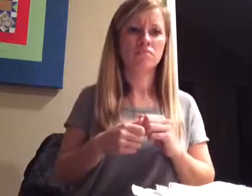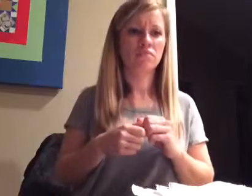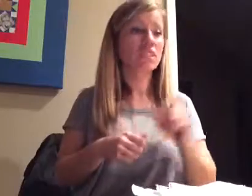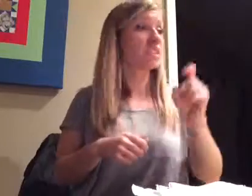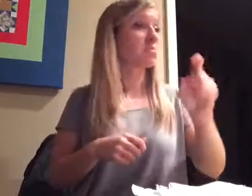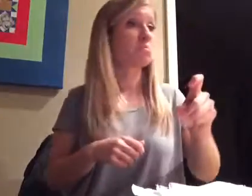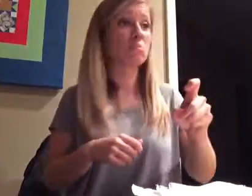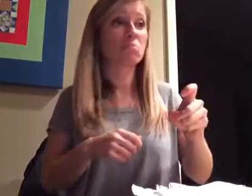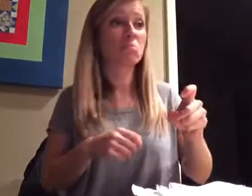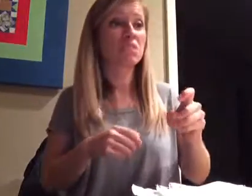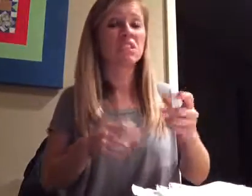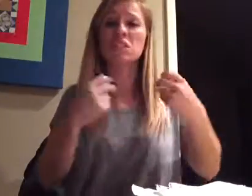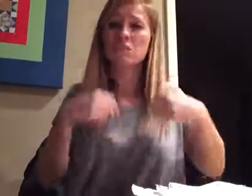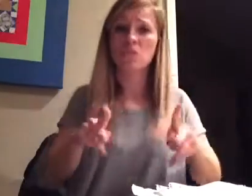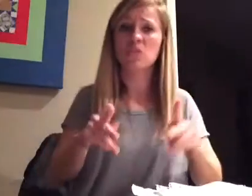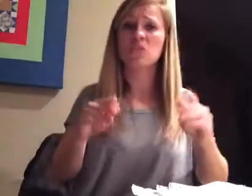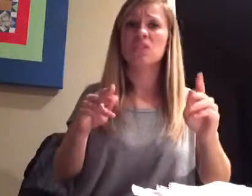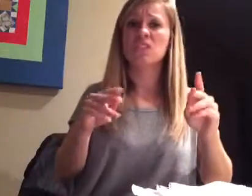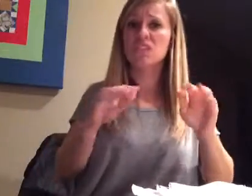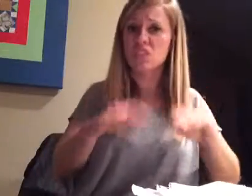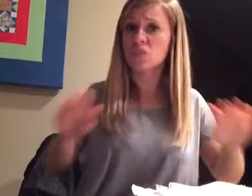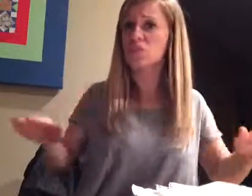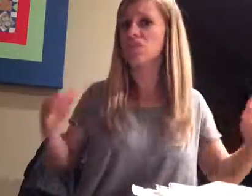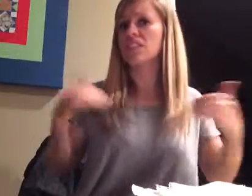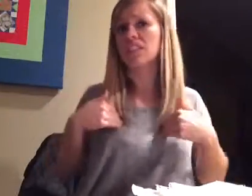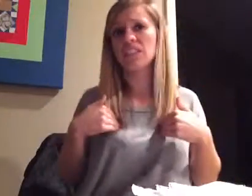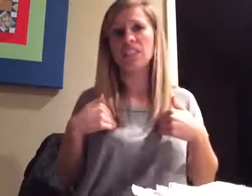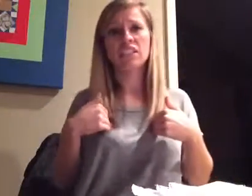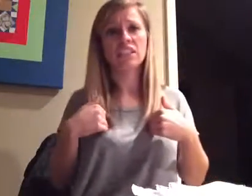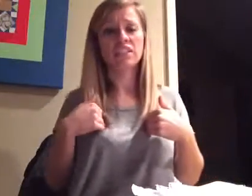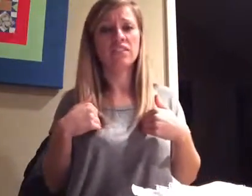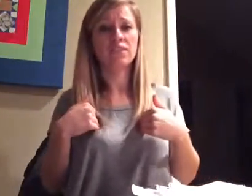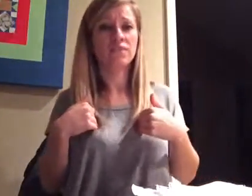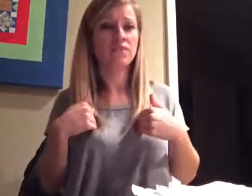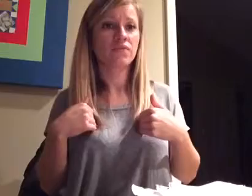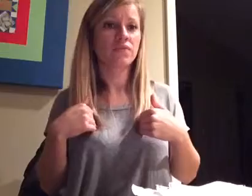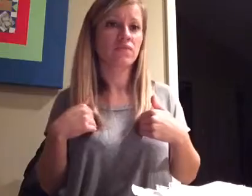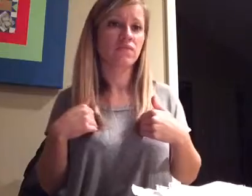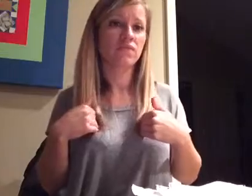Poverty must not be a bar to learning, and learning must offer an escape from poverty.